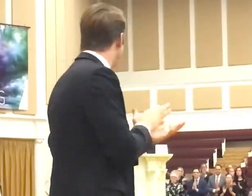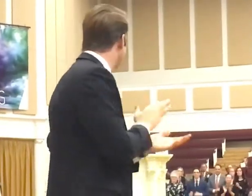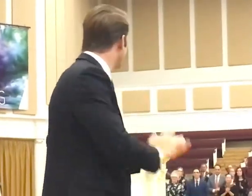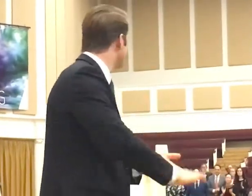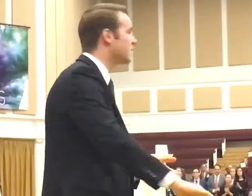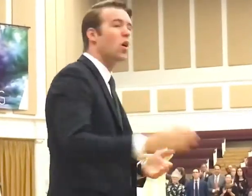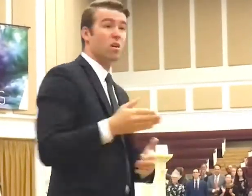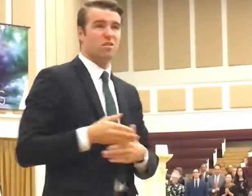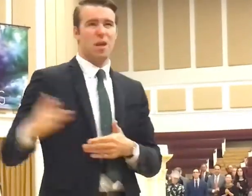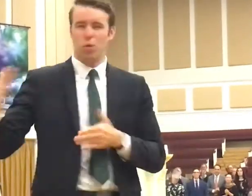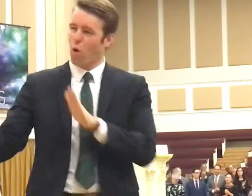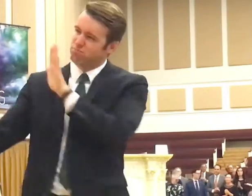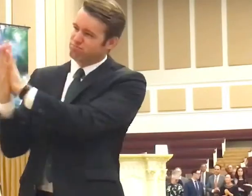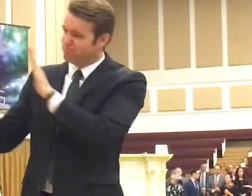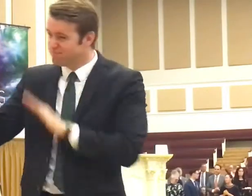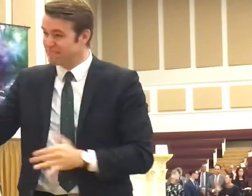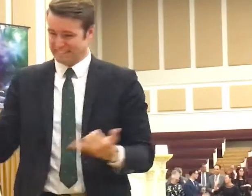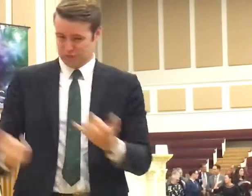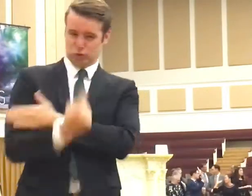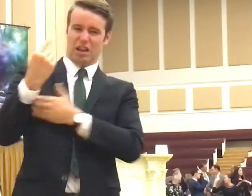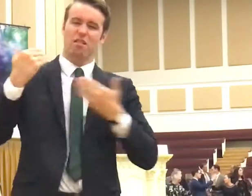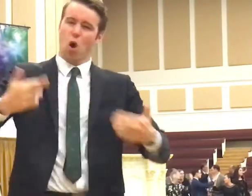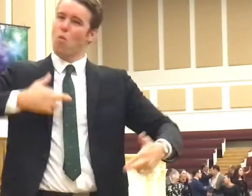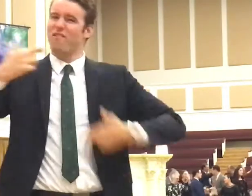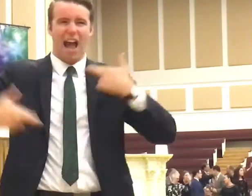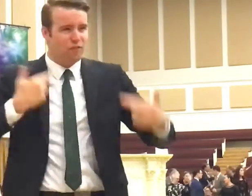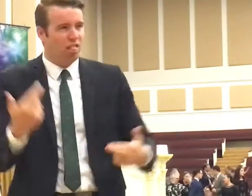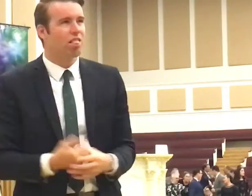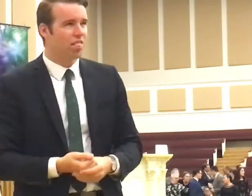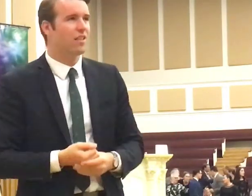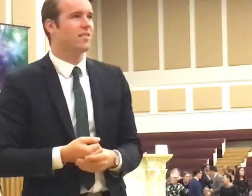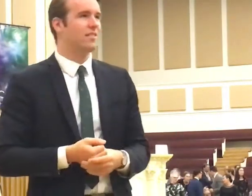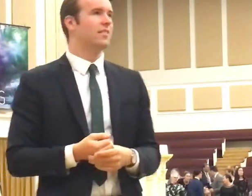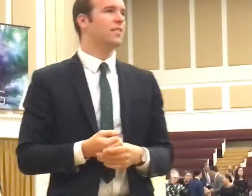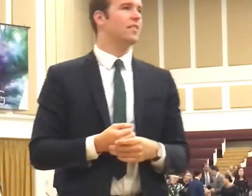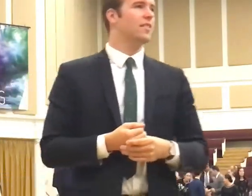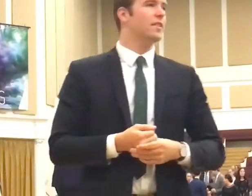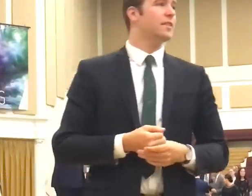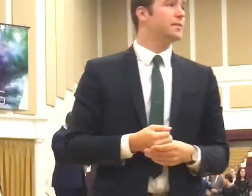Give somebody a high five and say it's our day. Let's have revival.